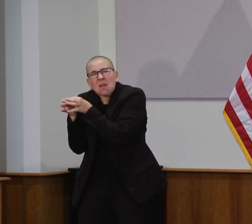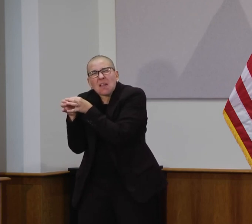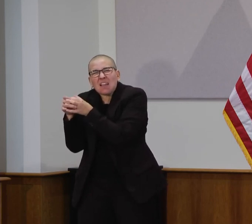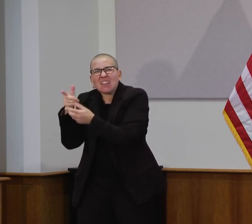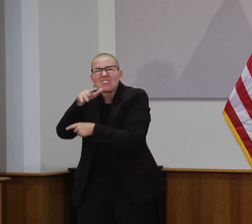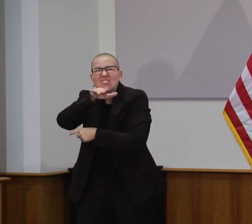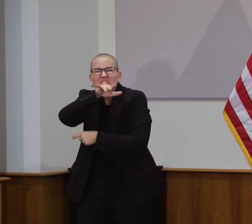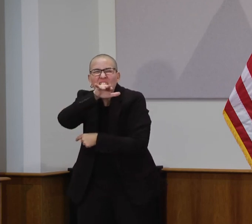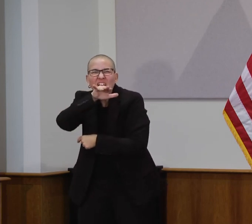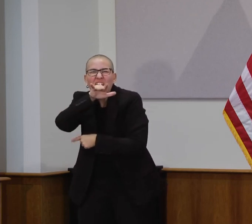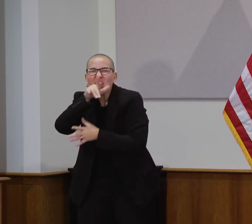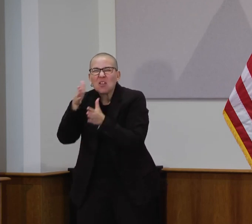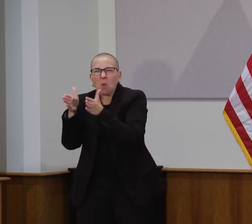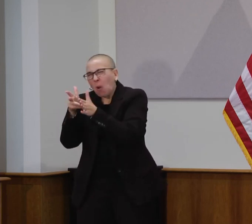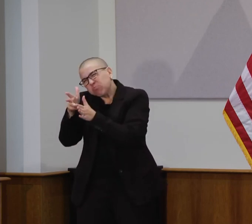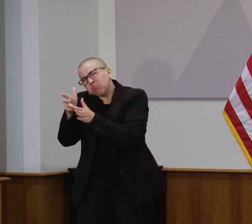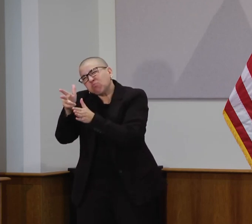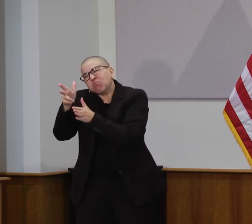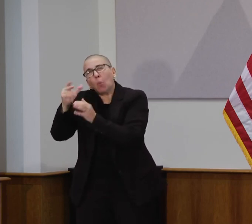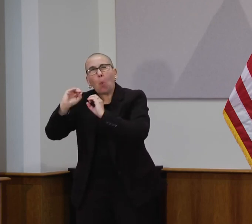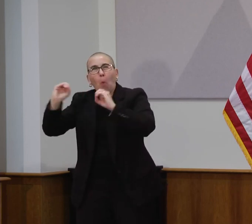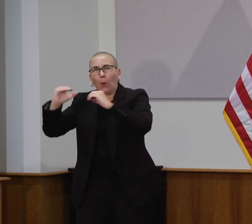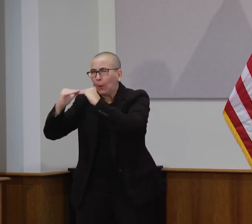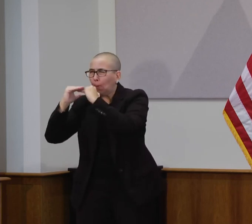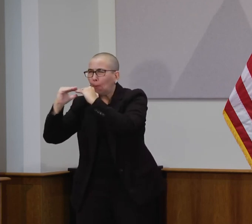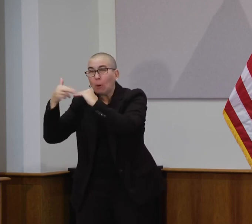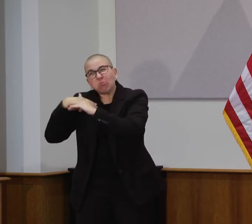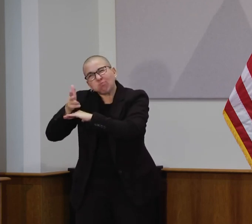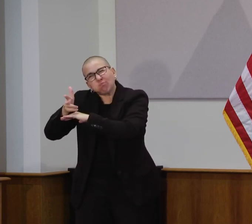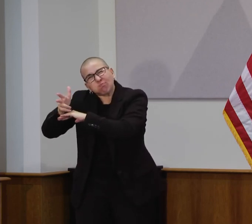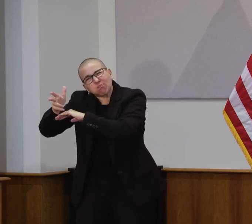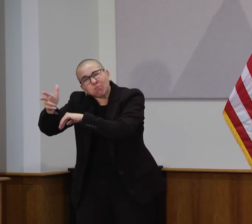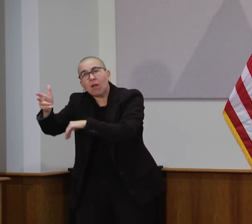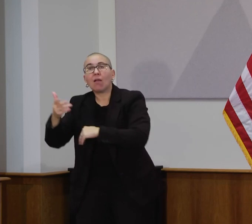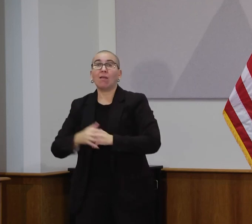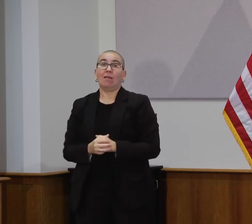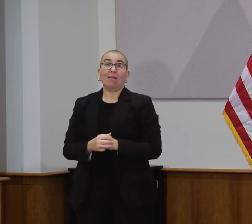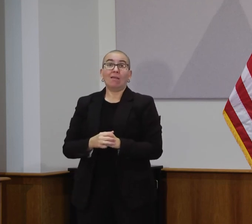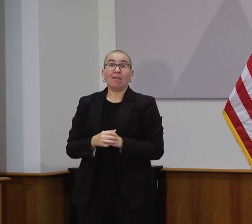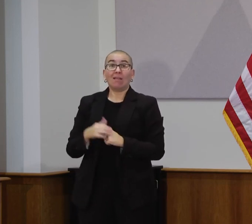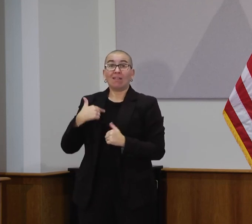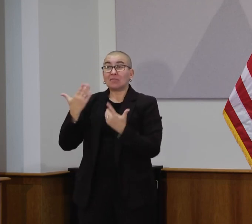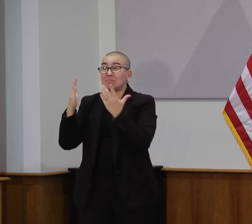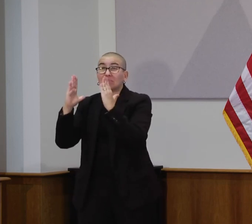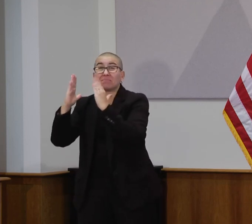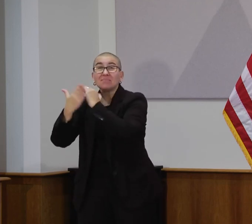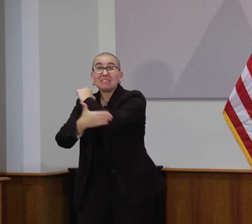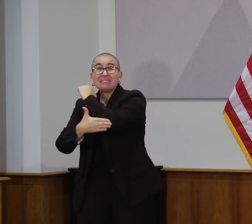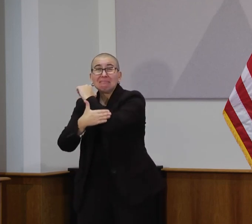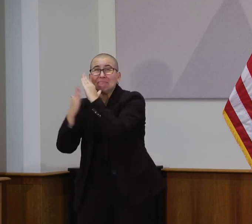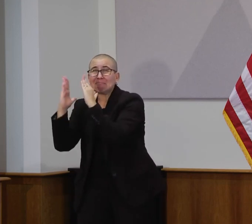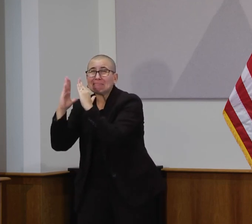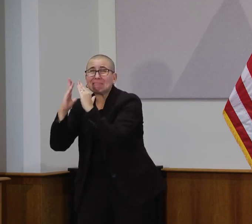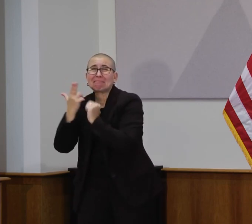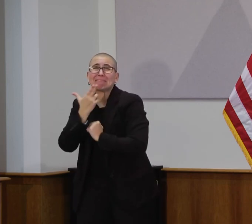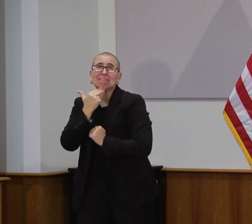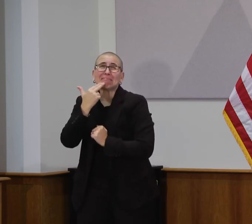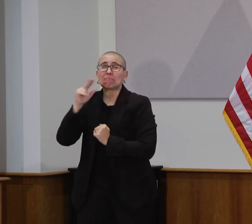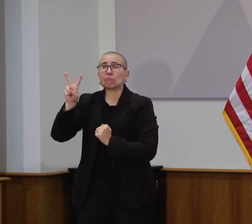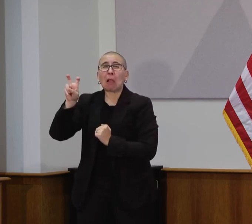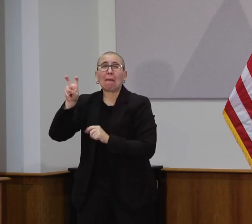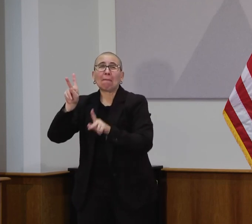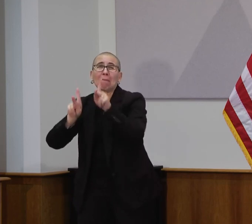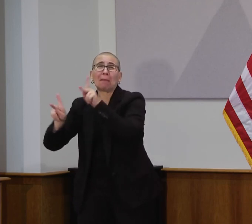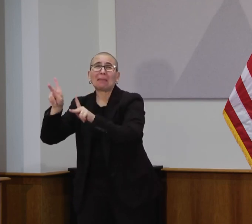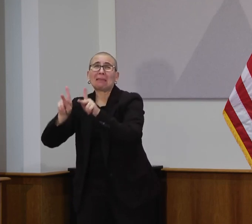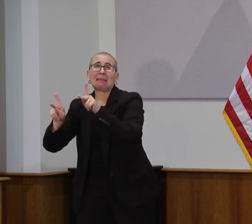I've lived in towns of hundreds, and I've lived in towns of 10 million, both here and abroad during my lifetime. But the one thing I've seen is the